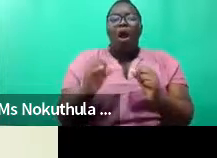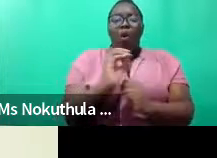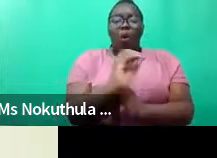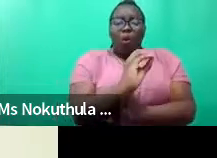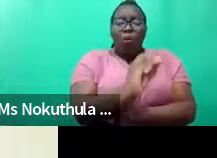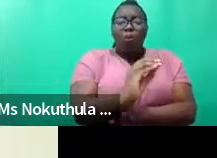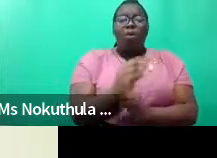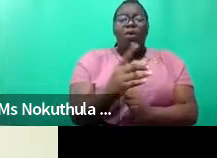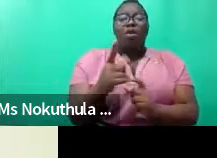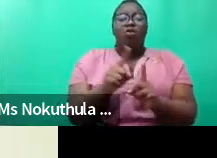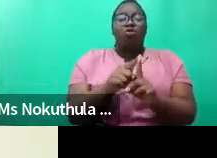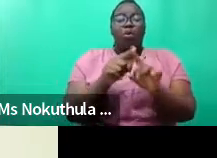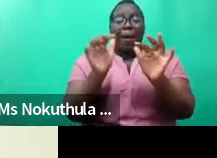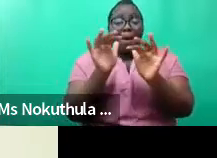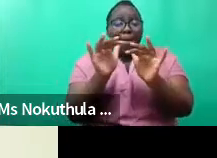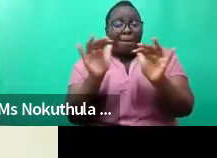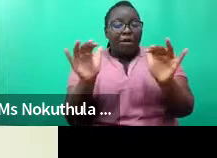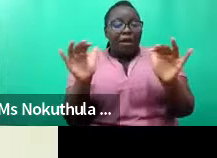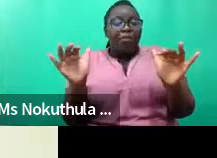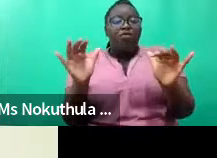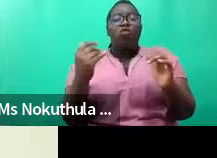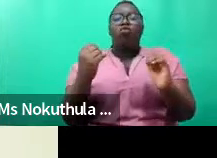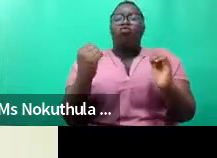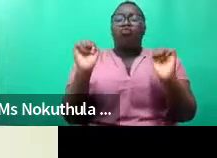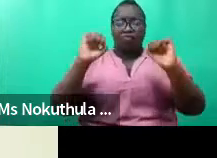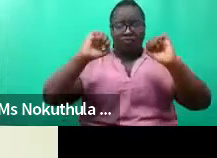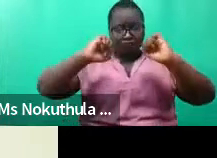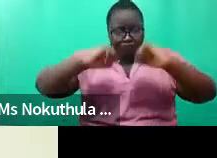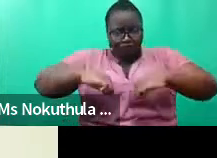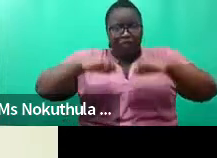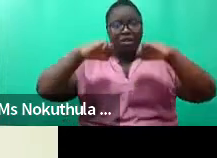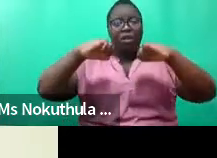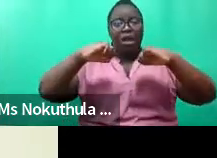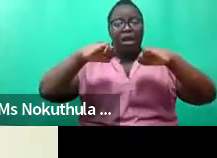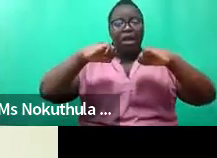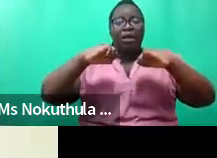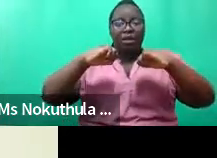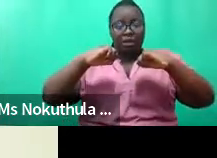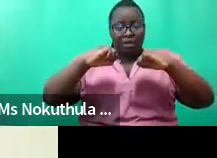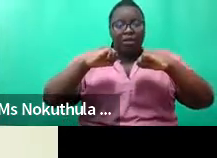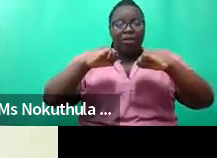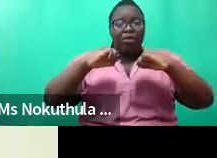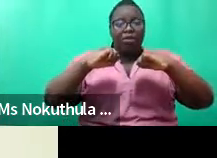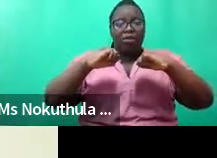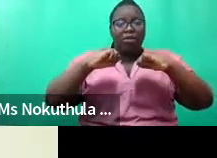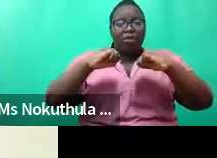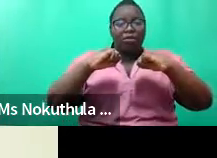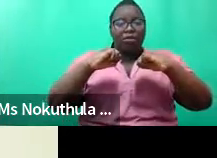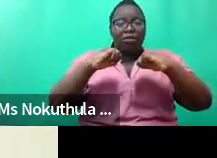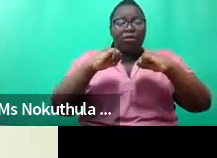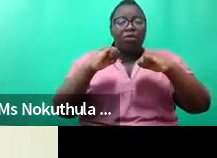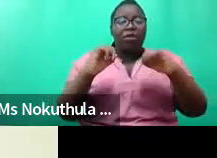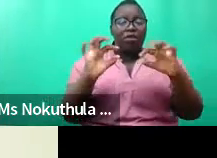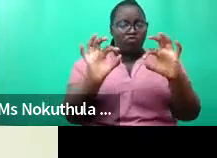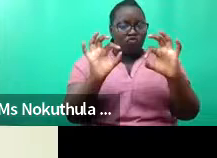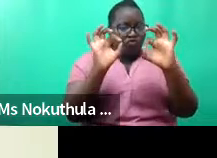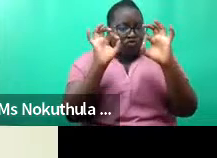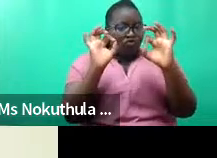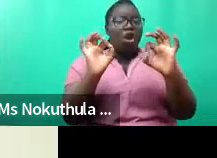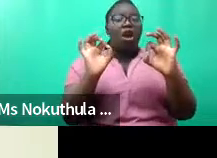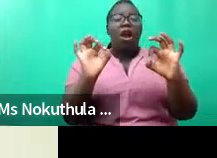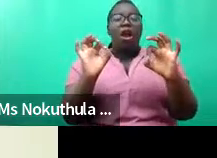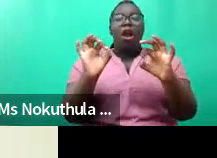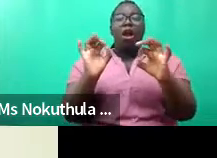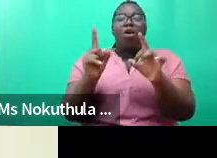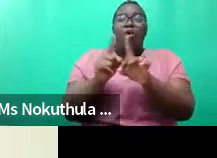eventually agreed to participate in the study were well informed. Even before they